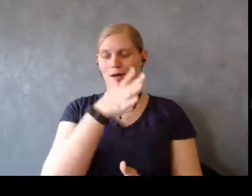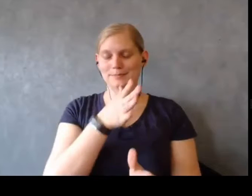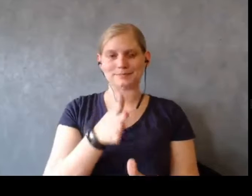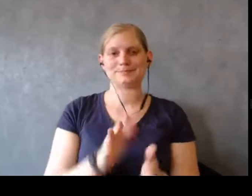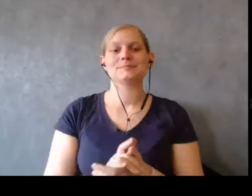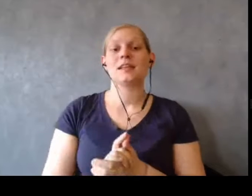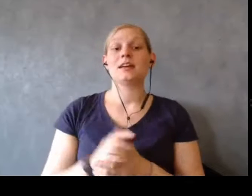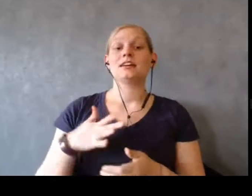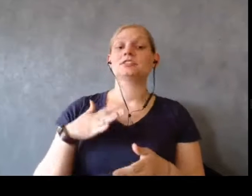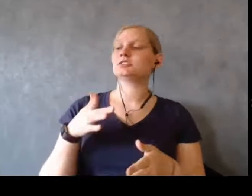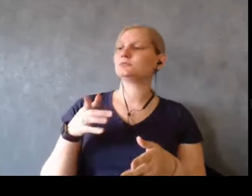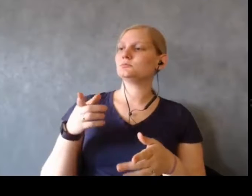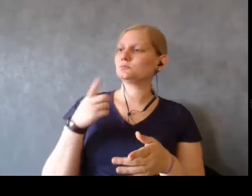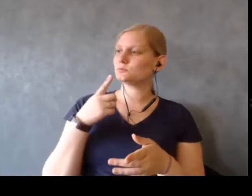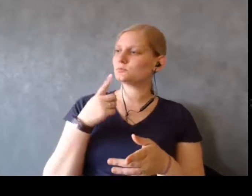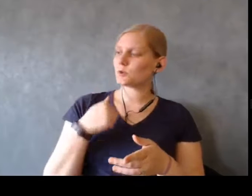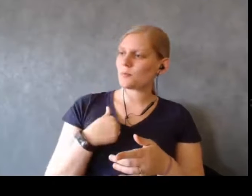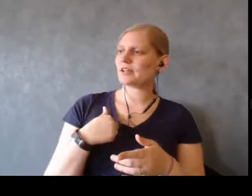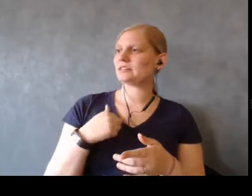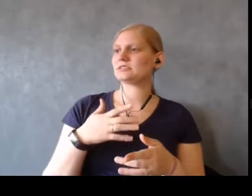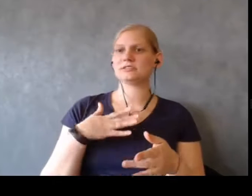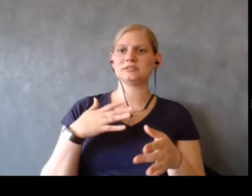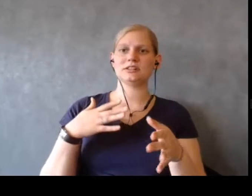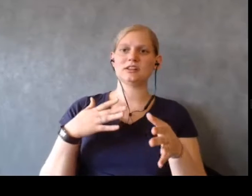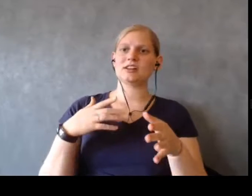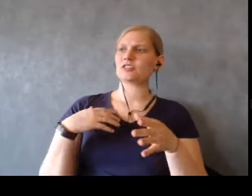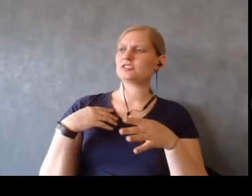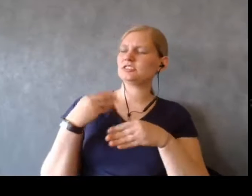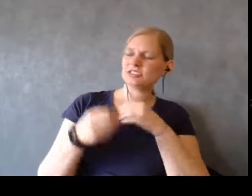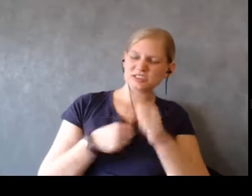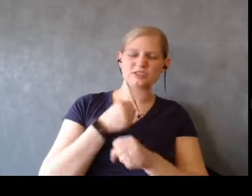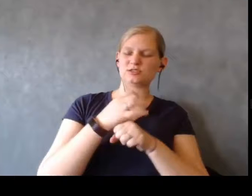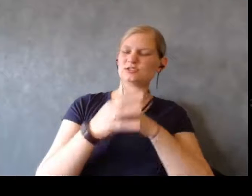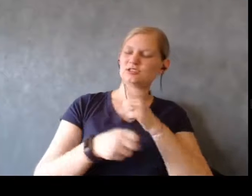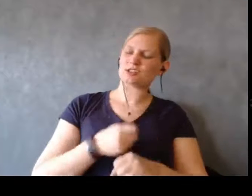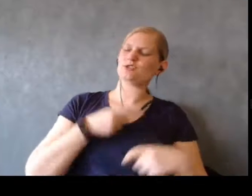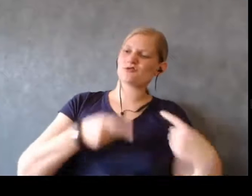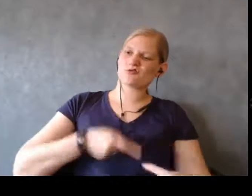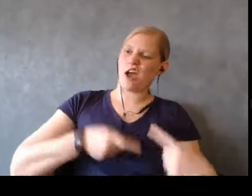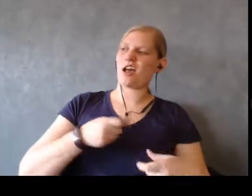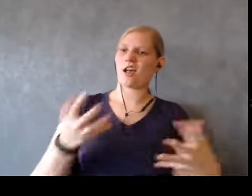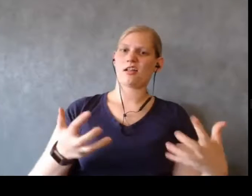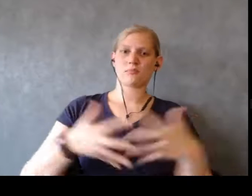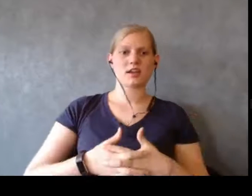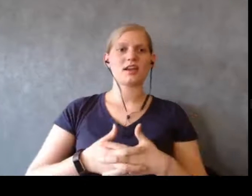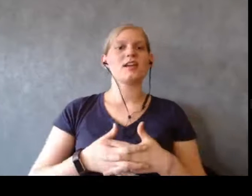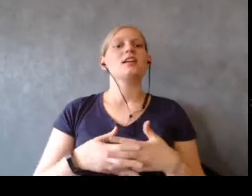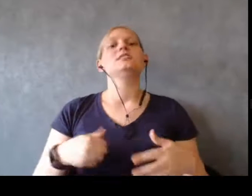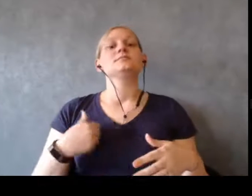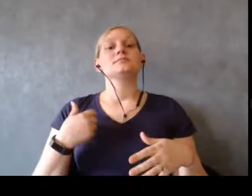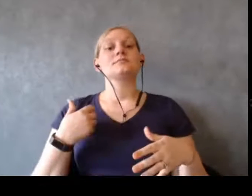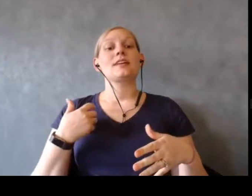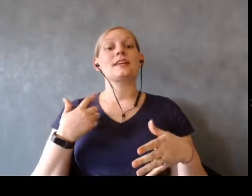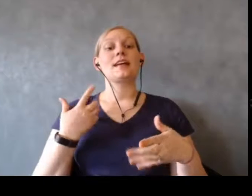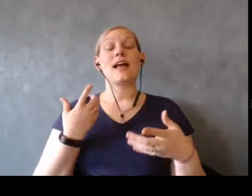and my grandfather had tried for years to become pregnant, and when they finally did, it was a dream come true for them. Until she went